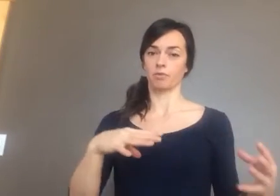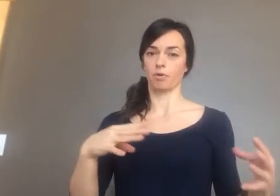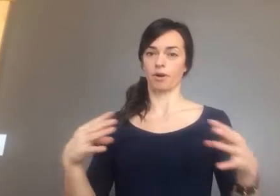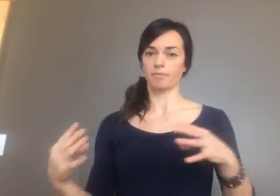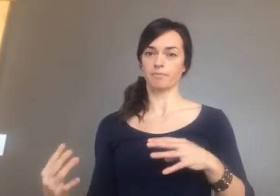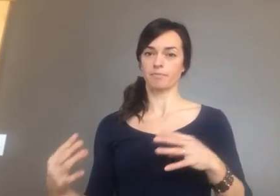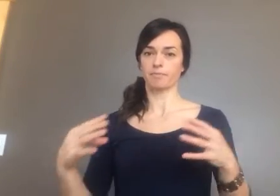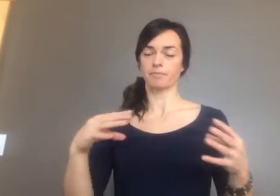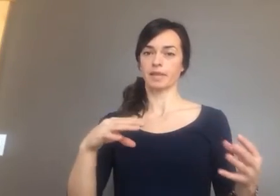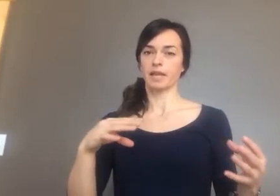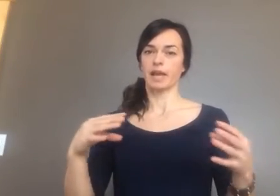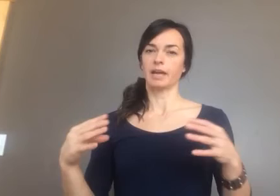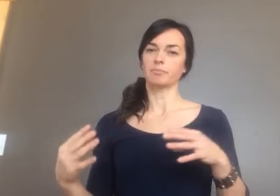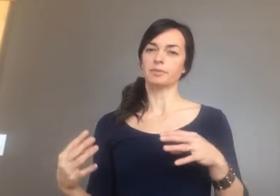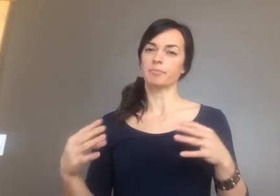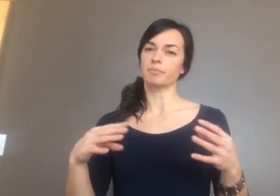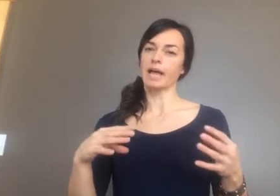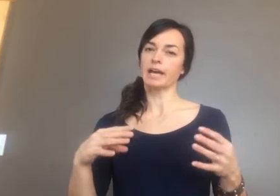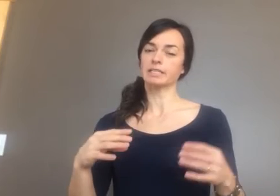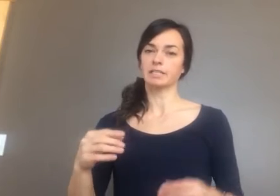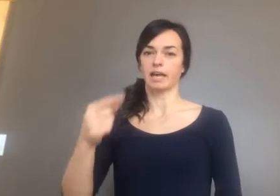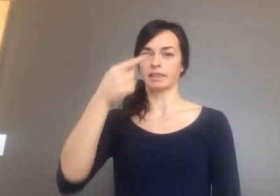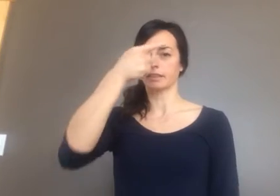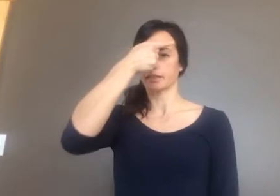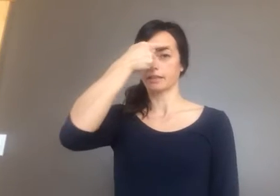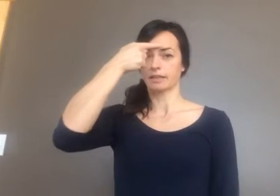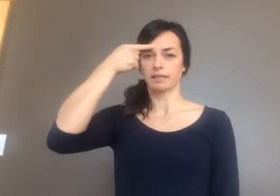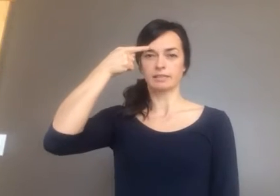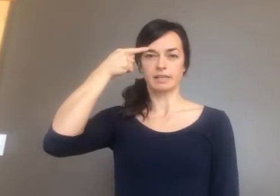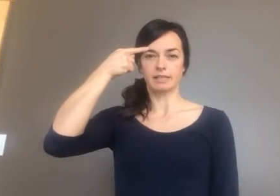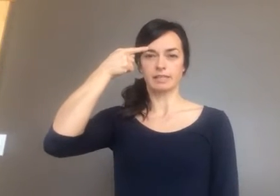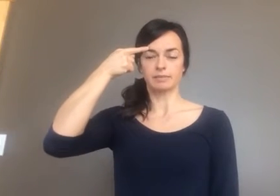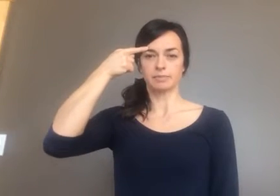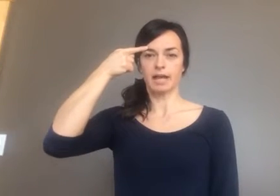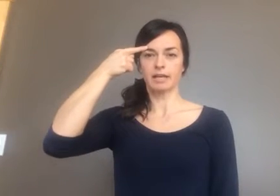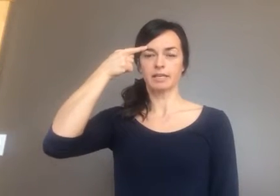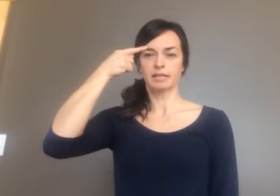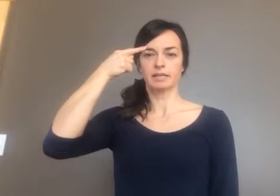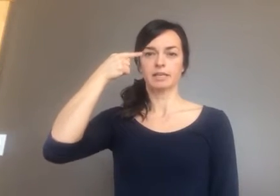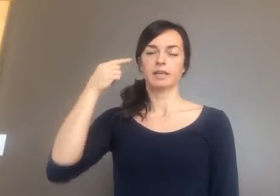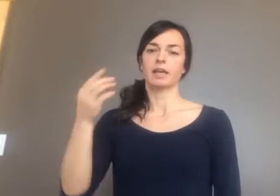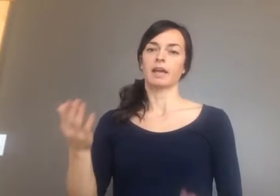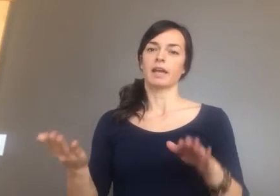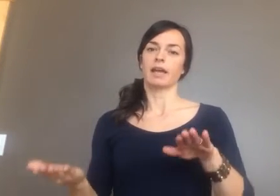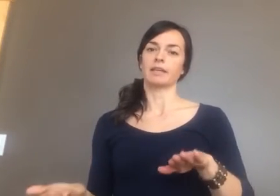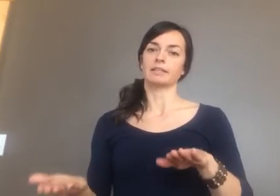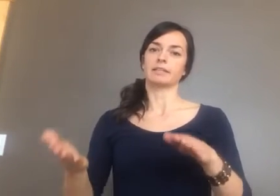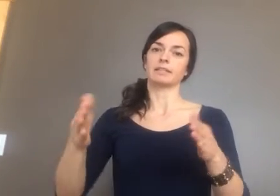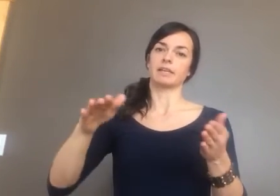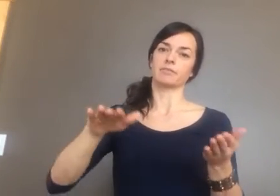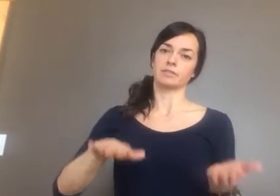war. And then Black Death is like this, black, and the sign for